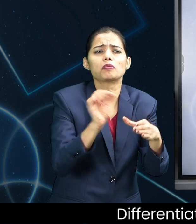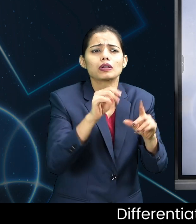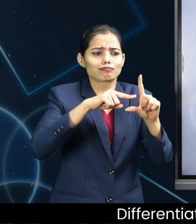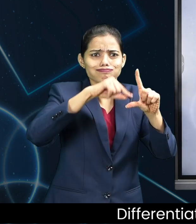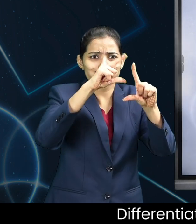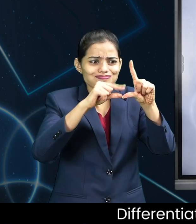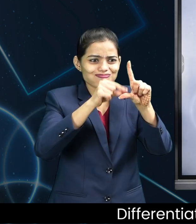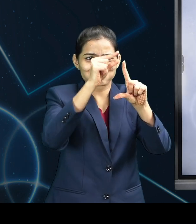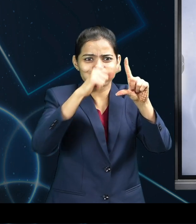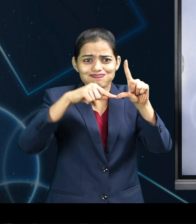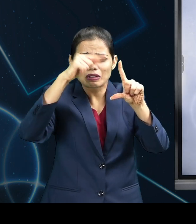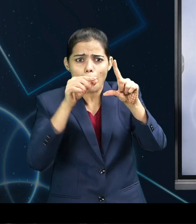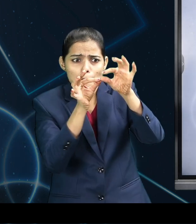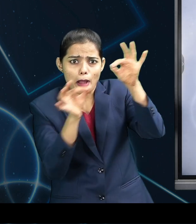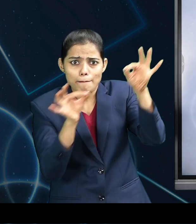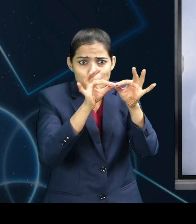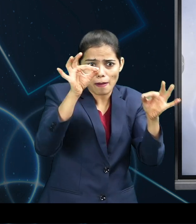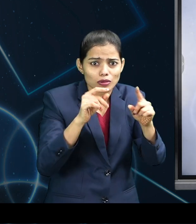ungrouped frequency distribution table.